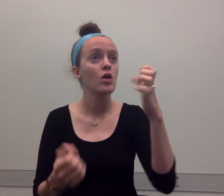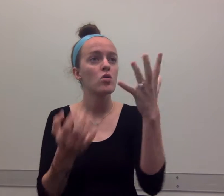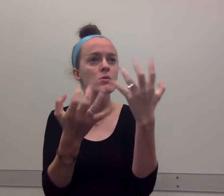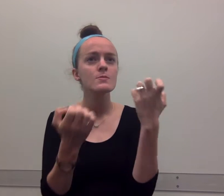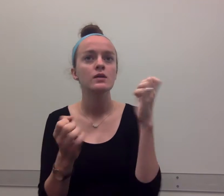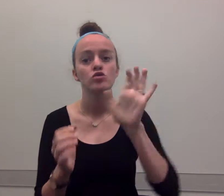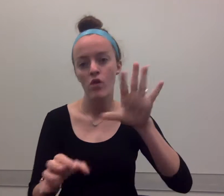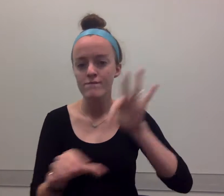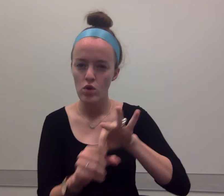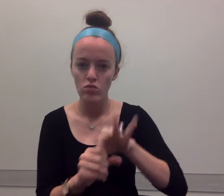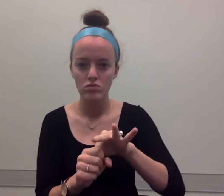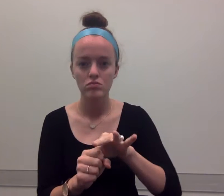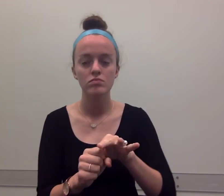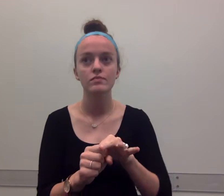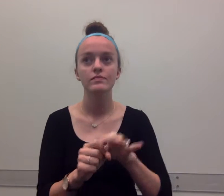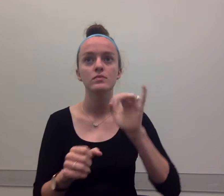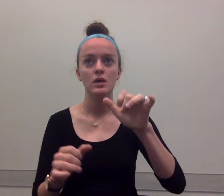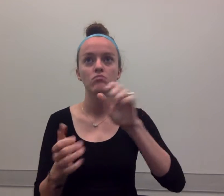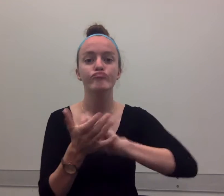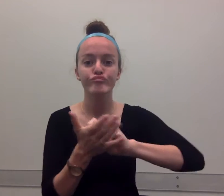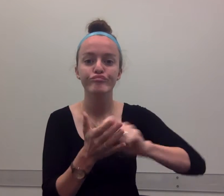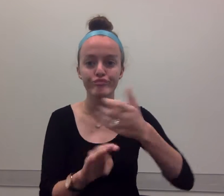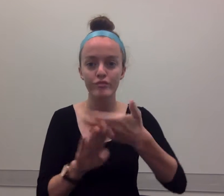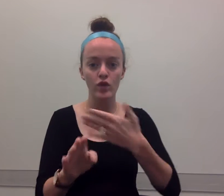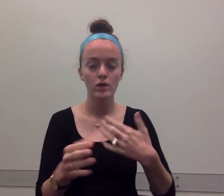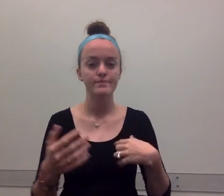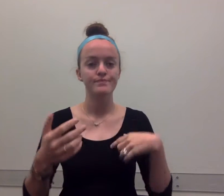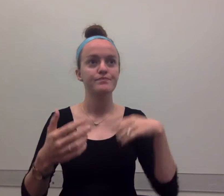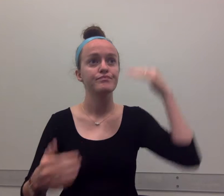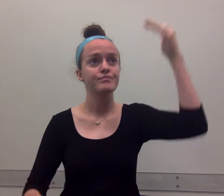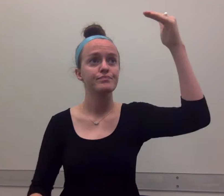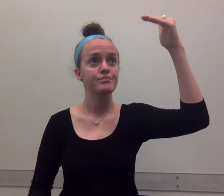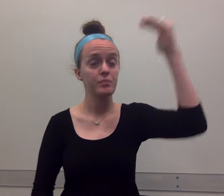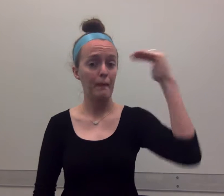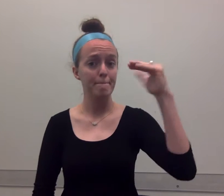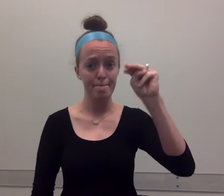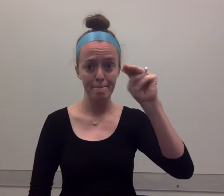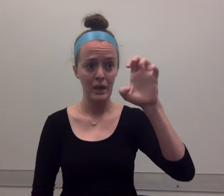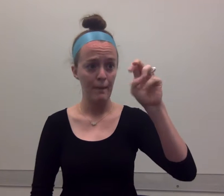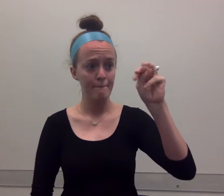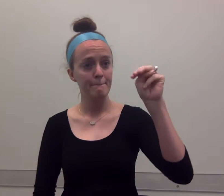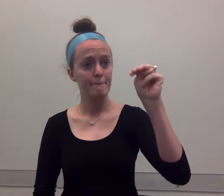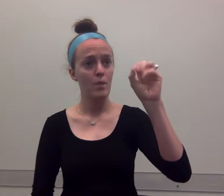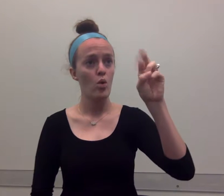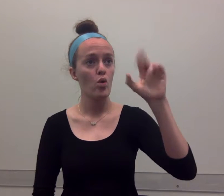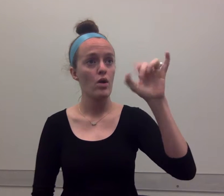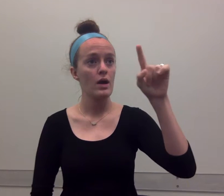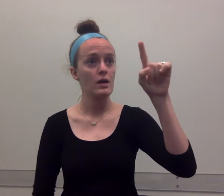election. The next is memorize. This is where the speaker actually memorizes their thoughts.